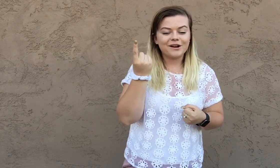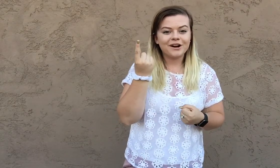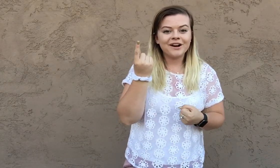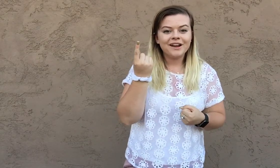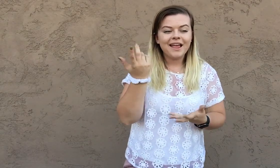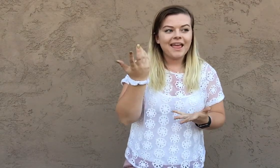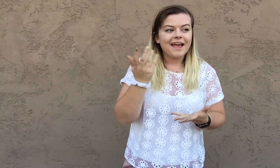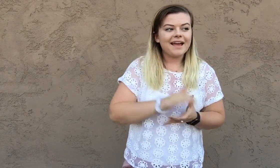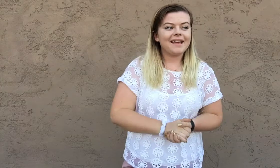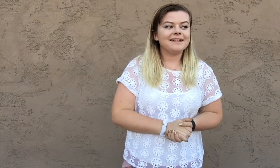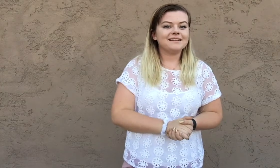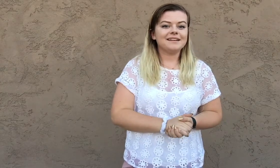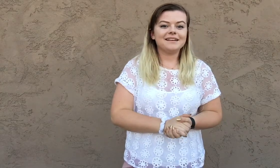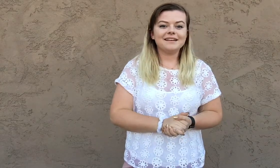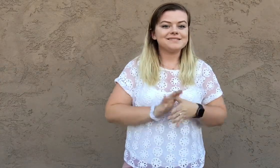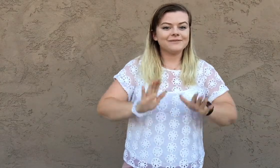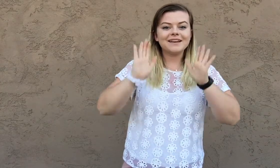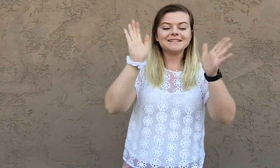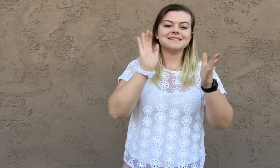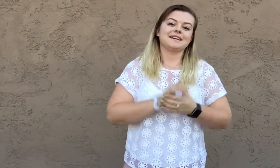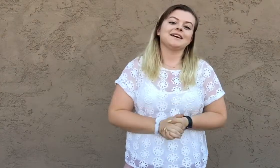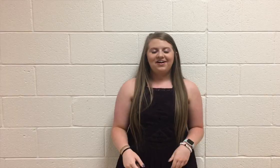better, and it's amazing.